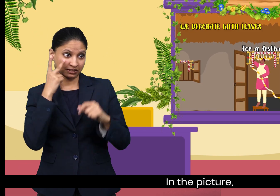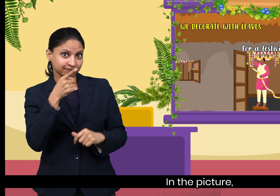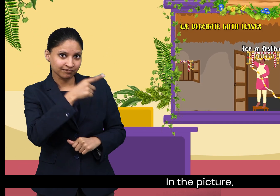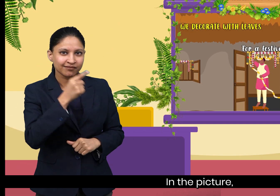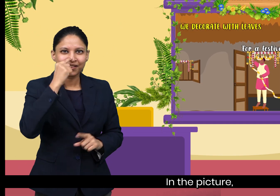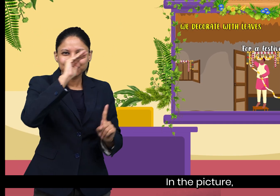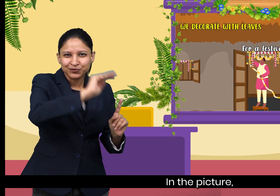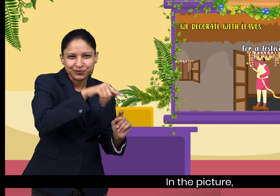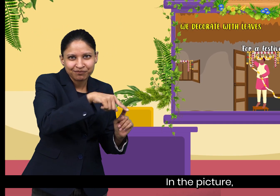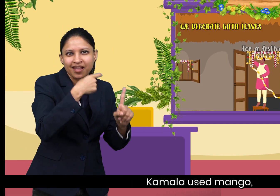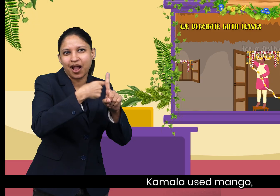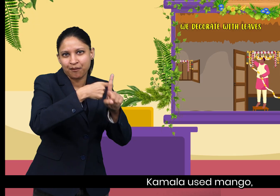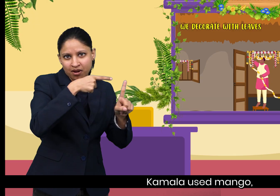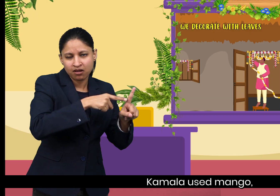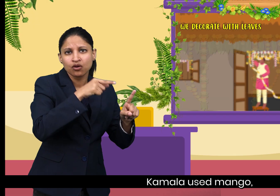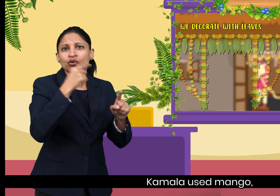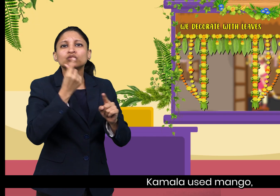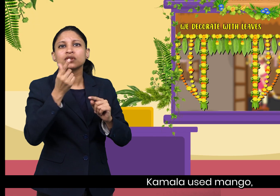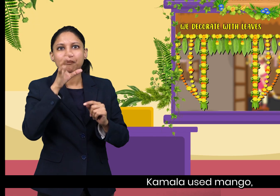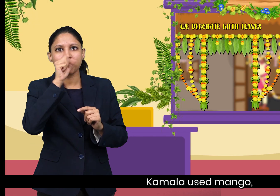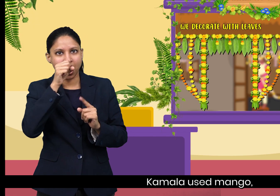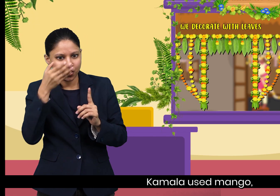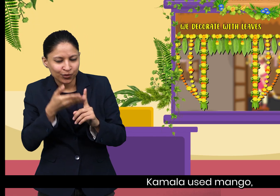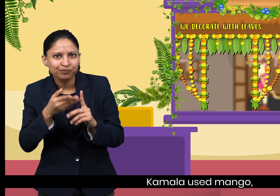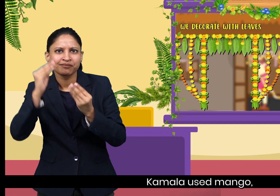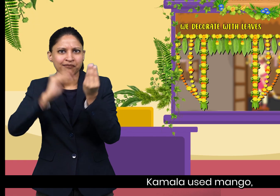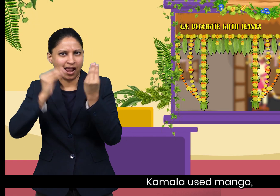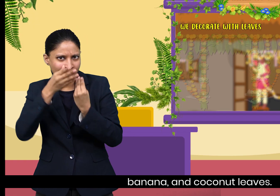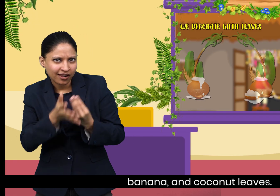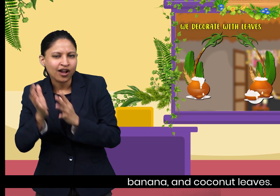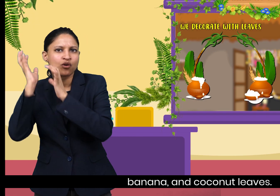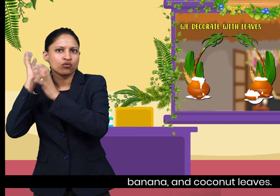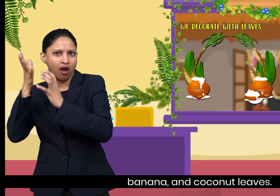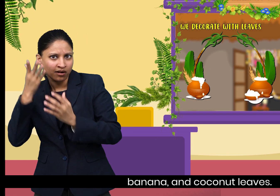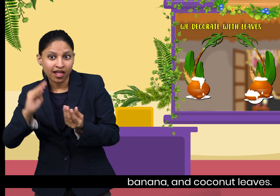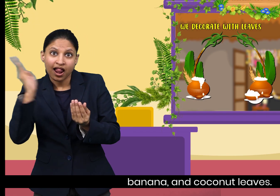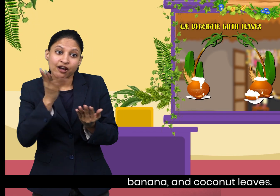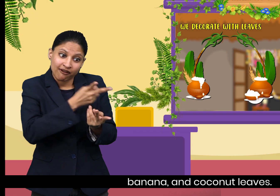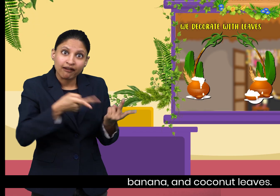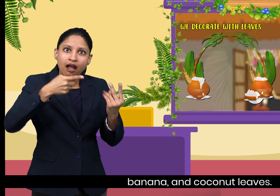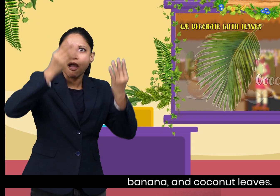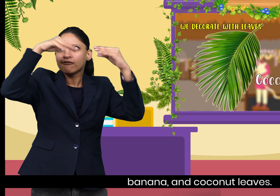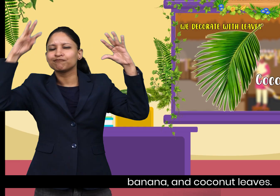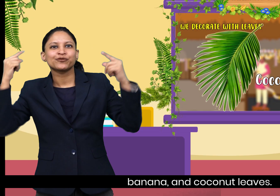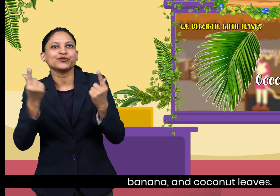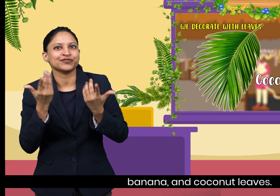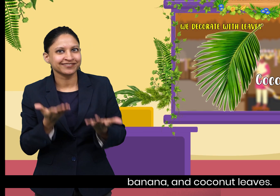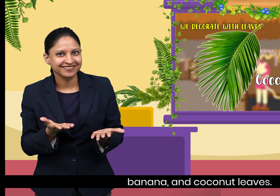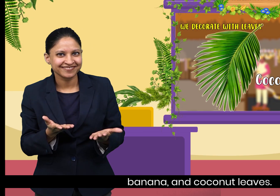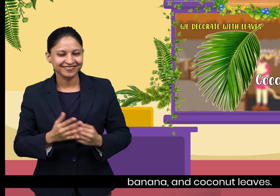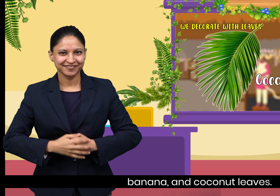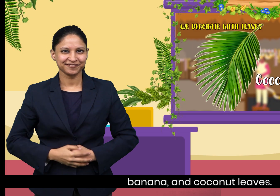In the picture, Kamla used mango, banana, and coconut